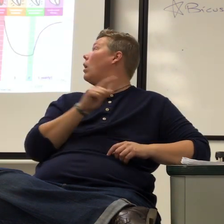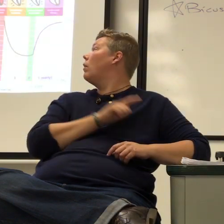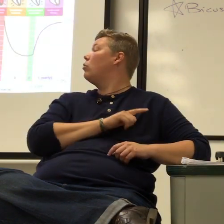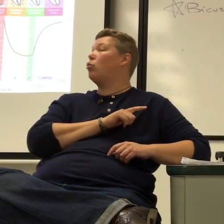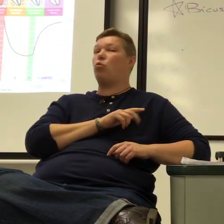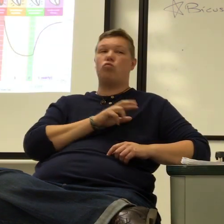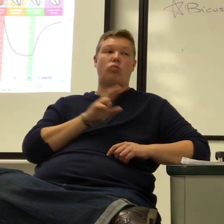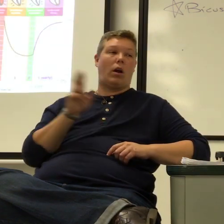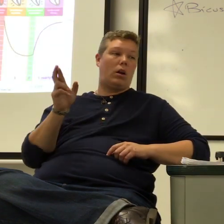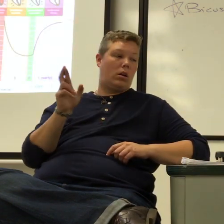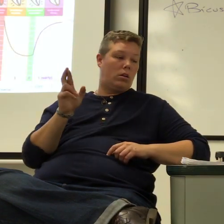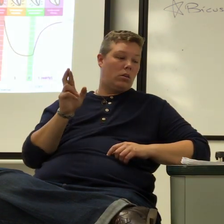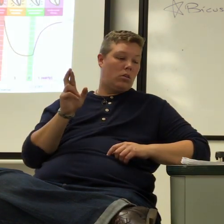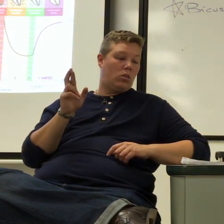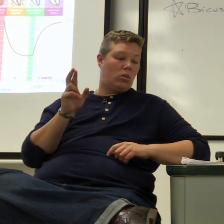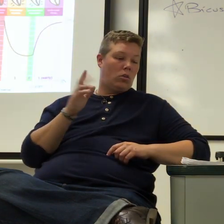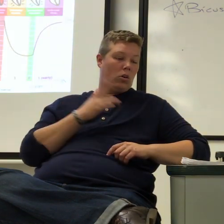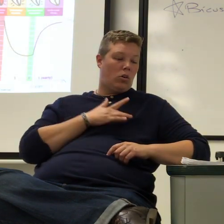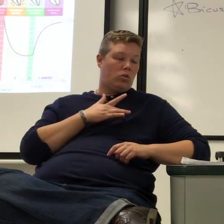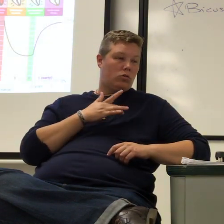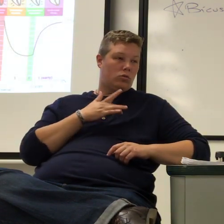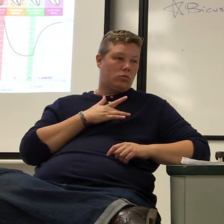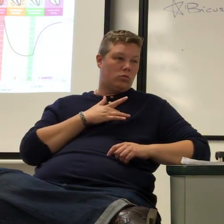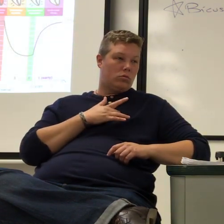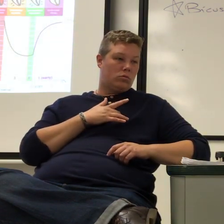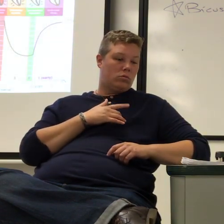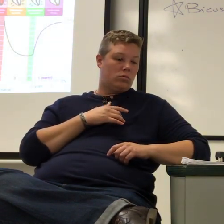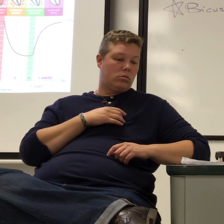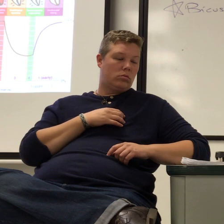Left. Well, let's take a look at right next to left.